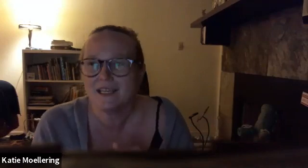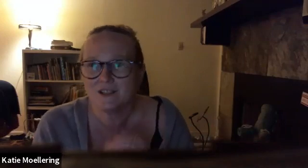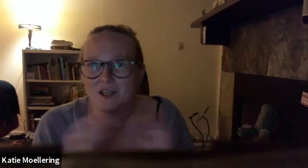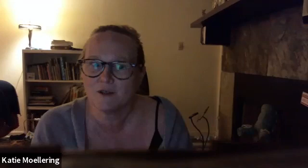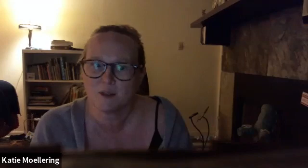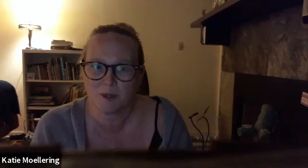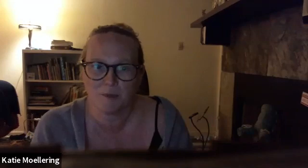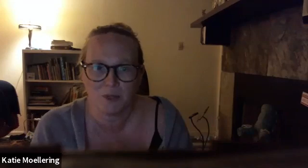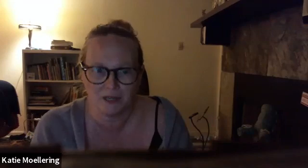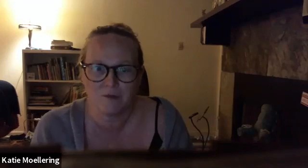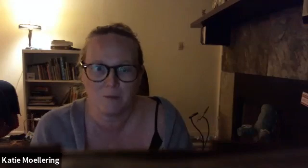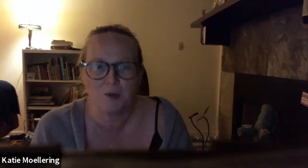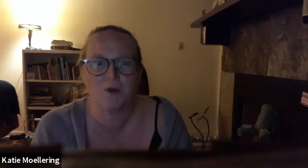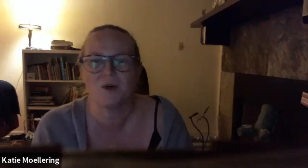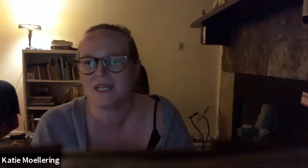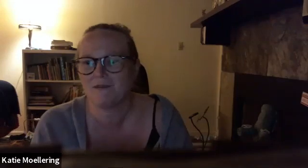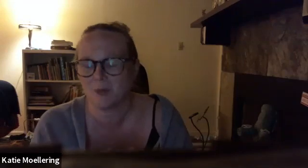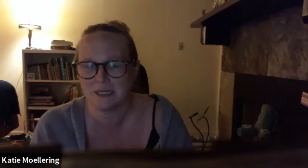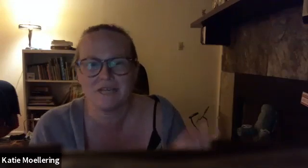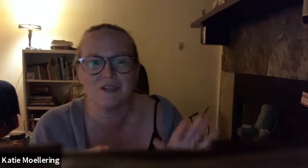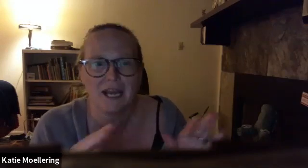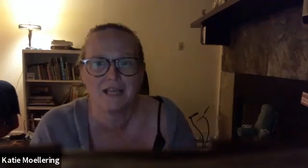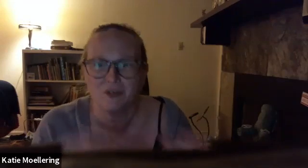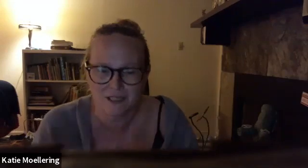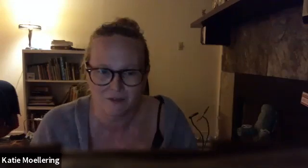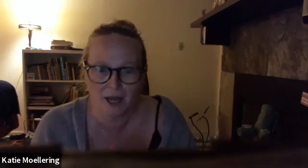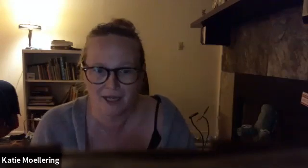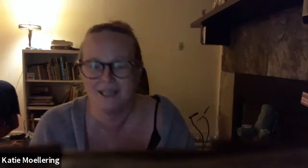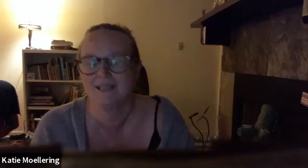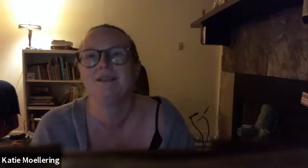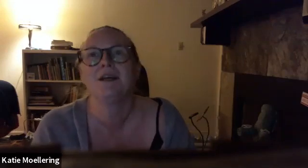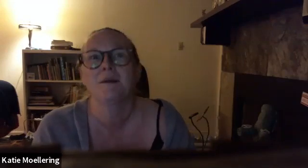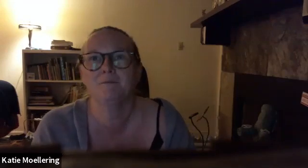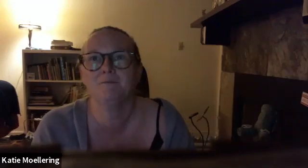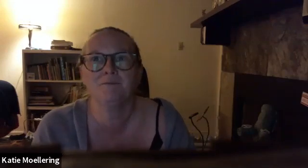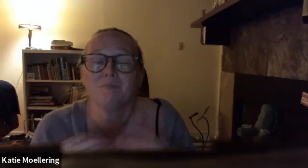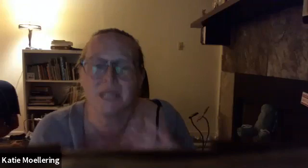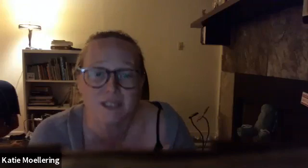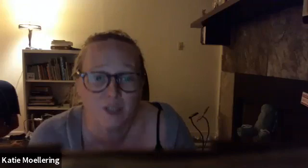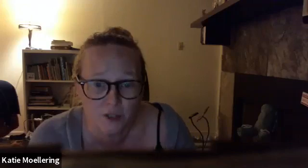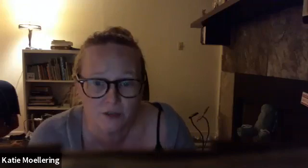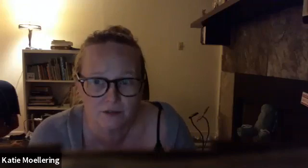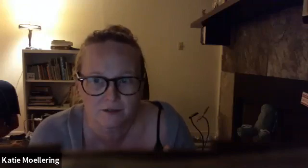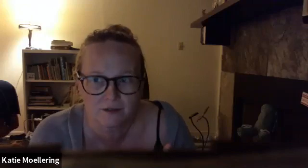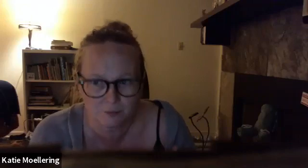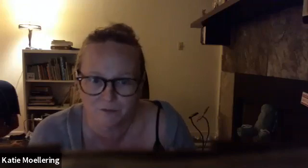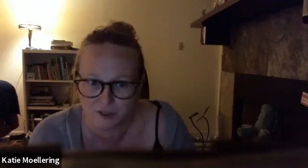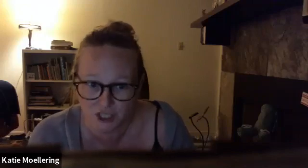he's so used to people. He loves people. He runs in every day and greets everybody. And but he's learned the word for